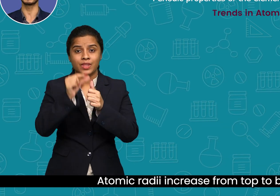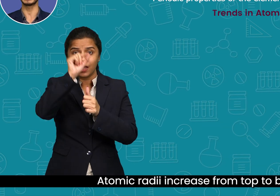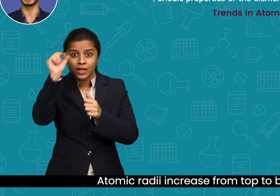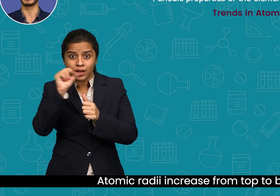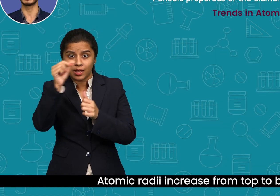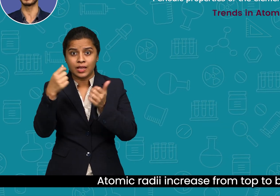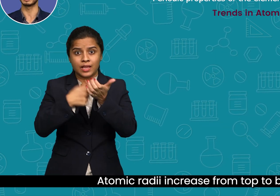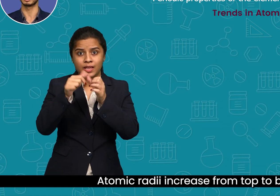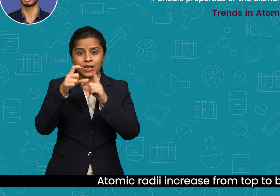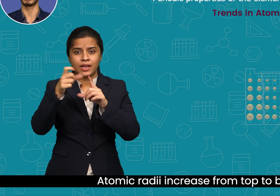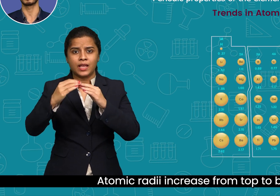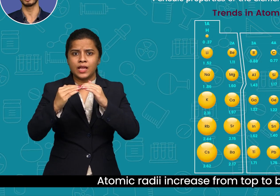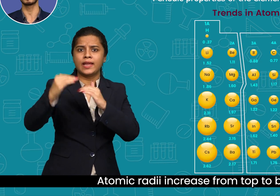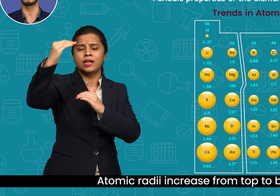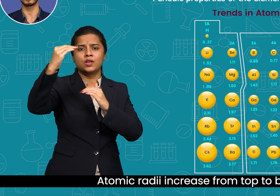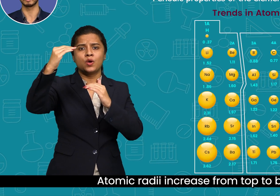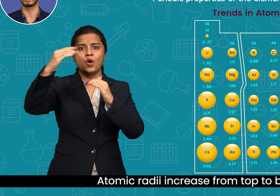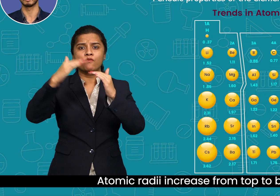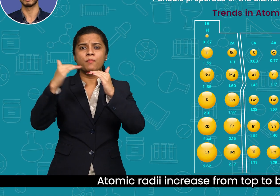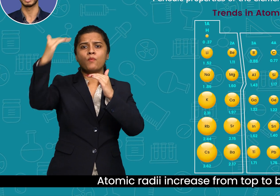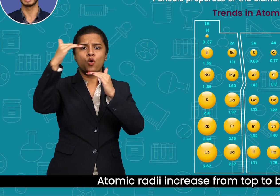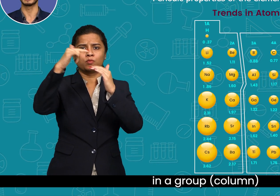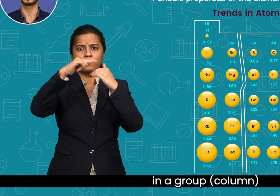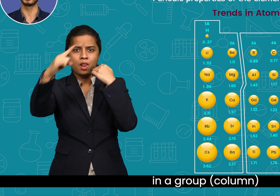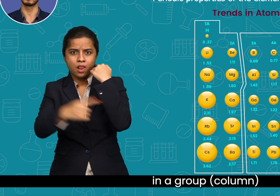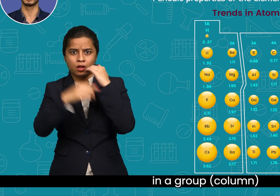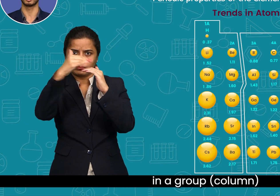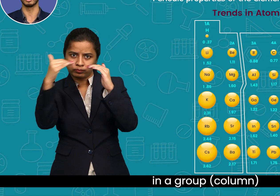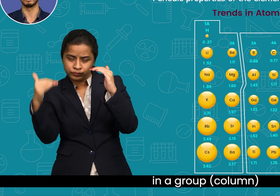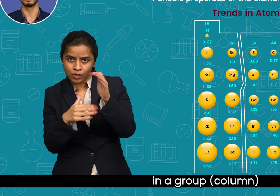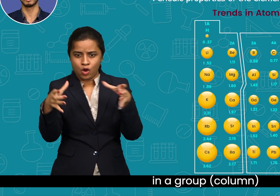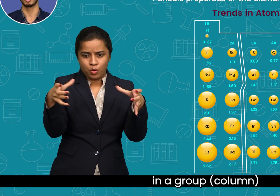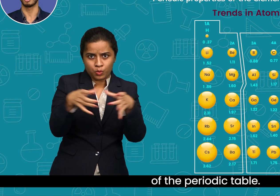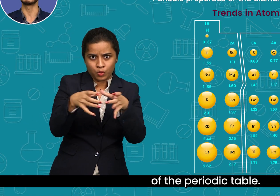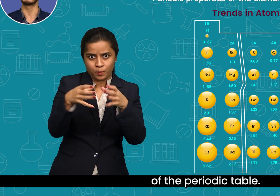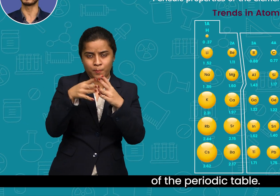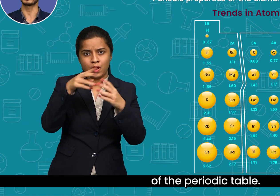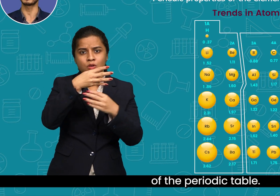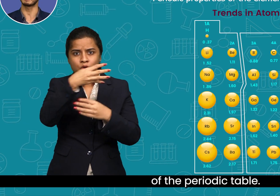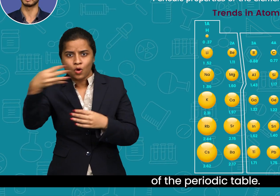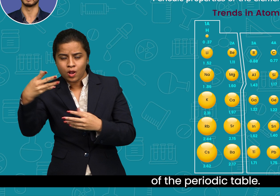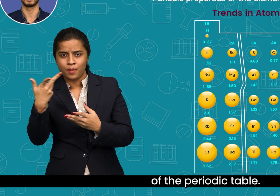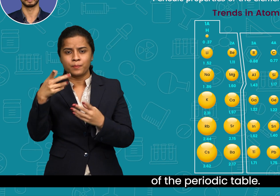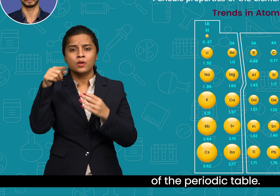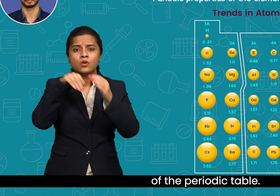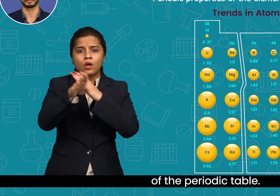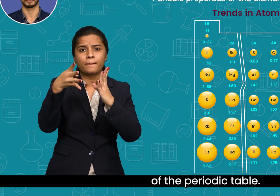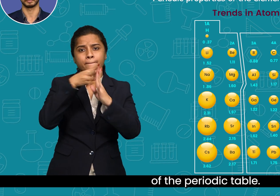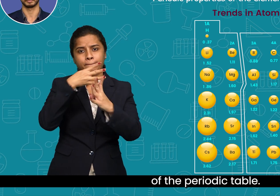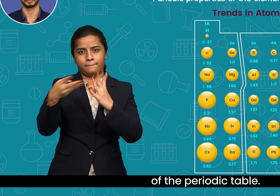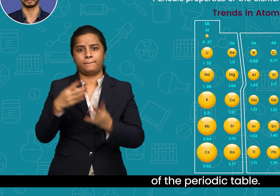Atomic radii increase from top to bottom in a group column of the periodic table.